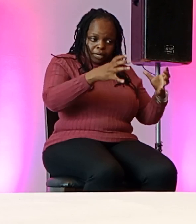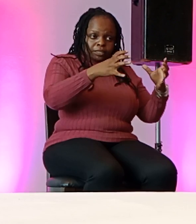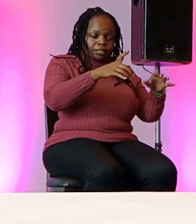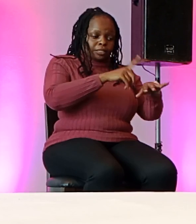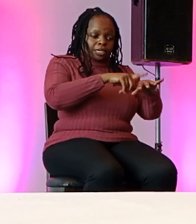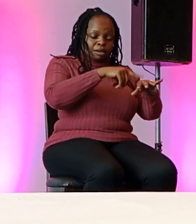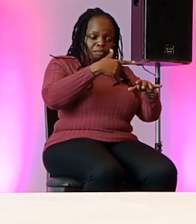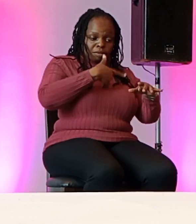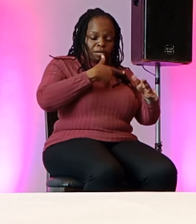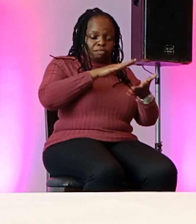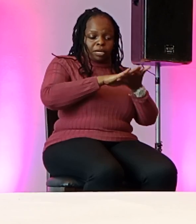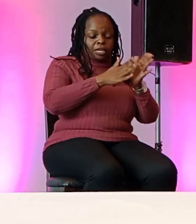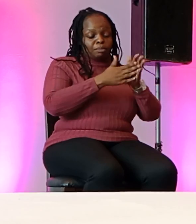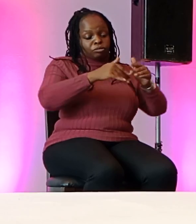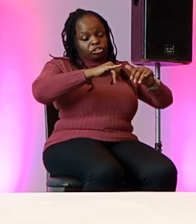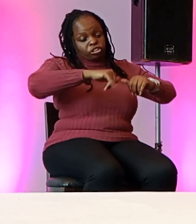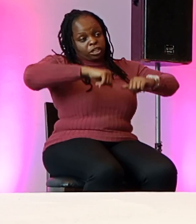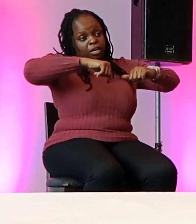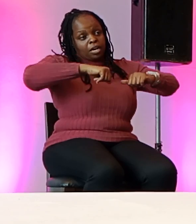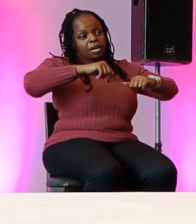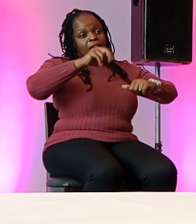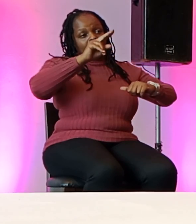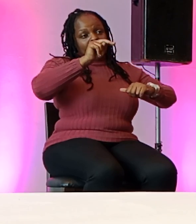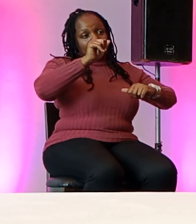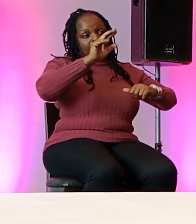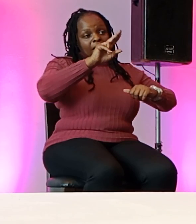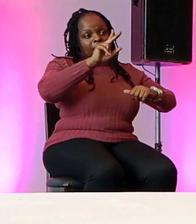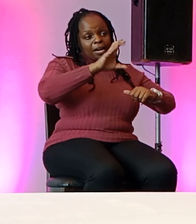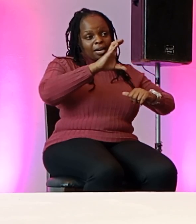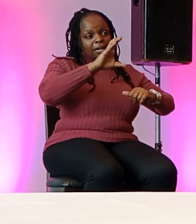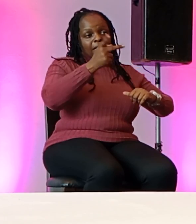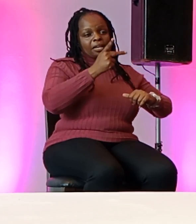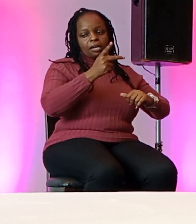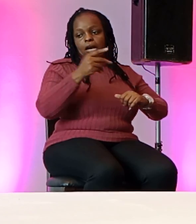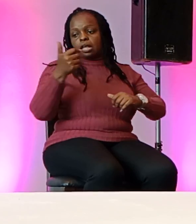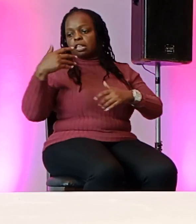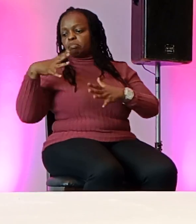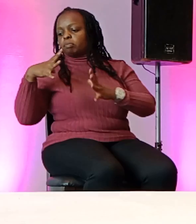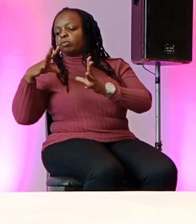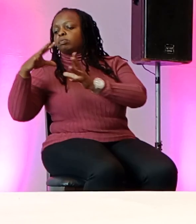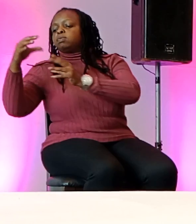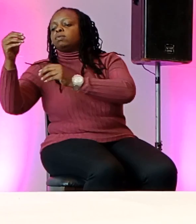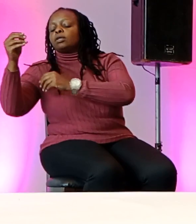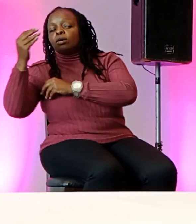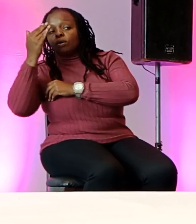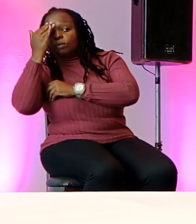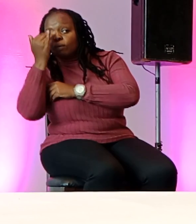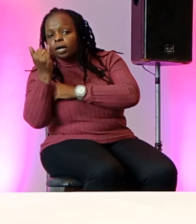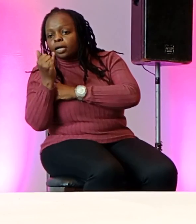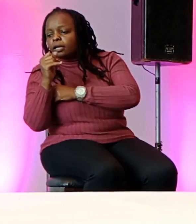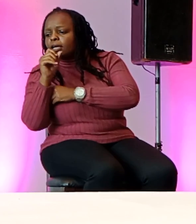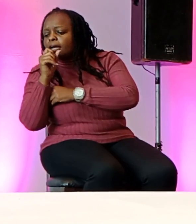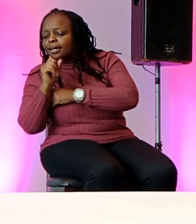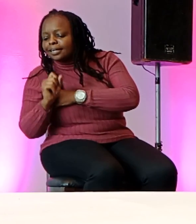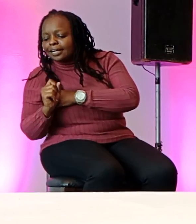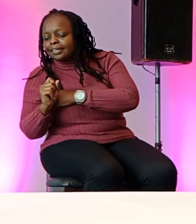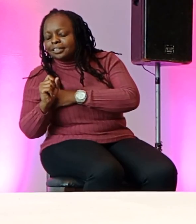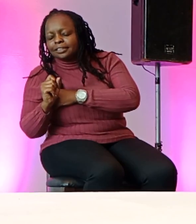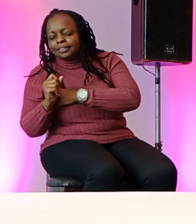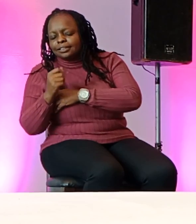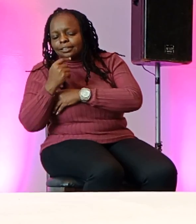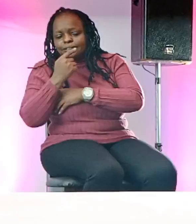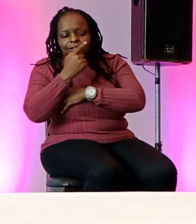became chair of NEP Kenya, there are colleagues who left because elderly ones, at least I remember one who